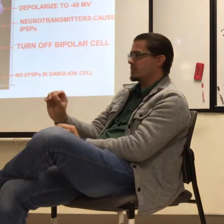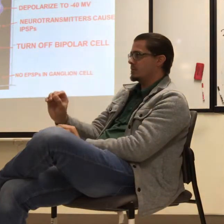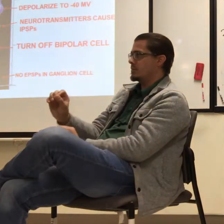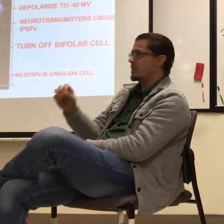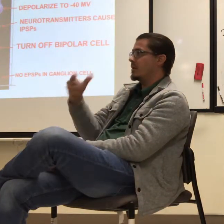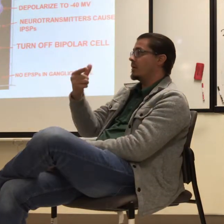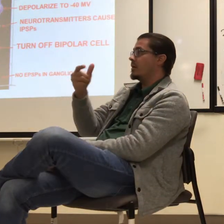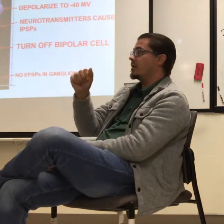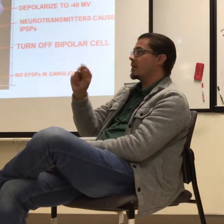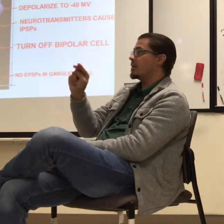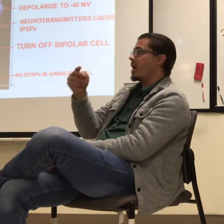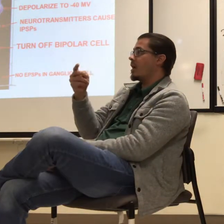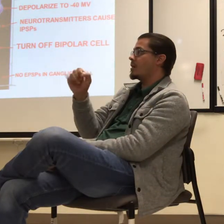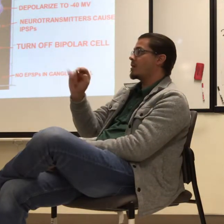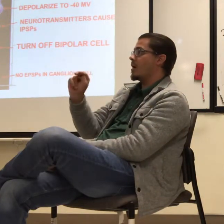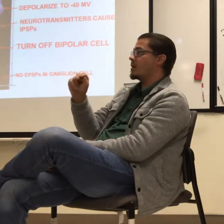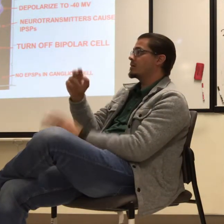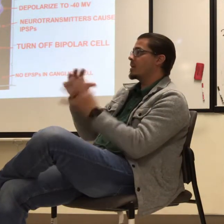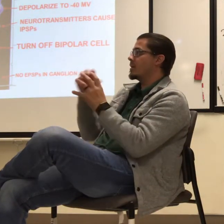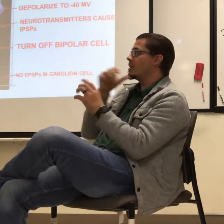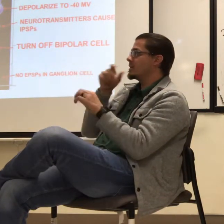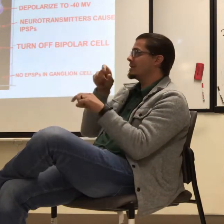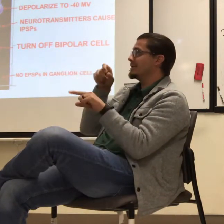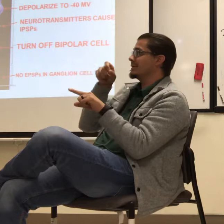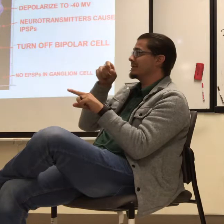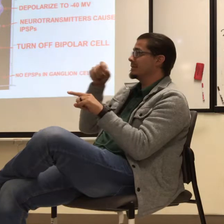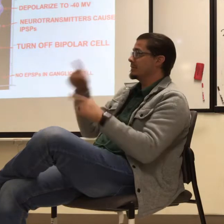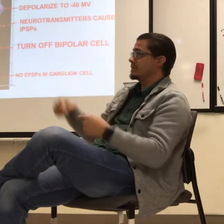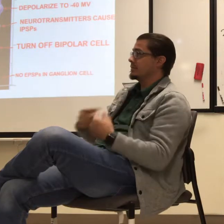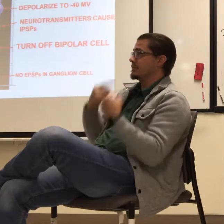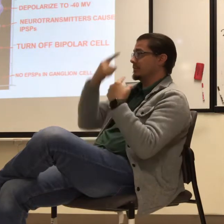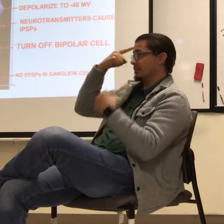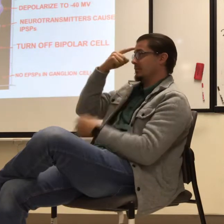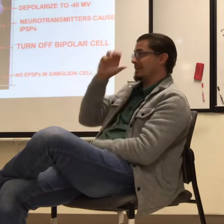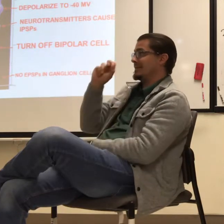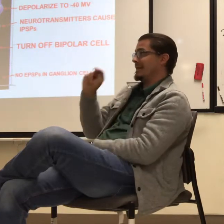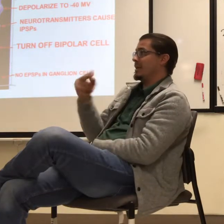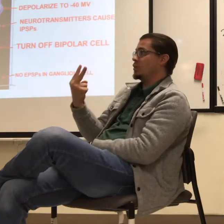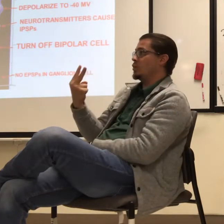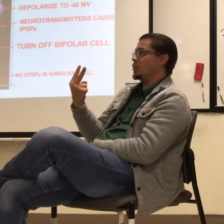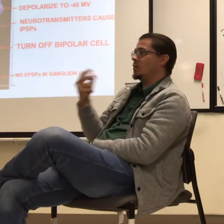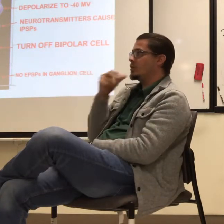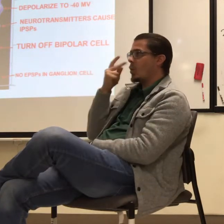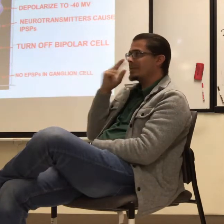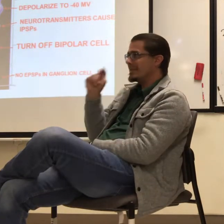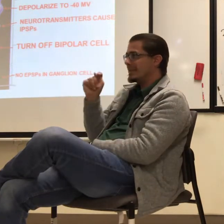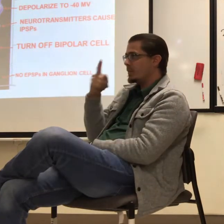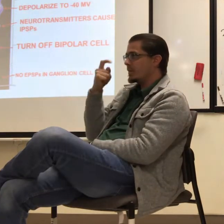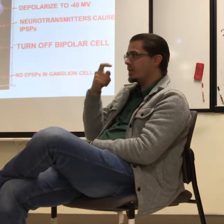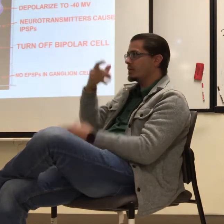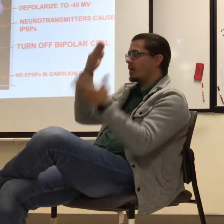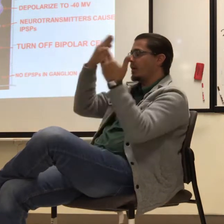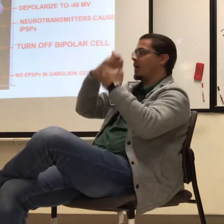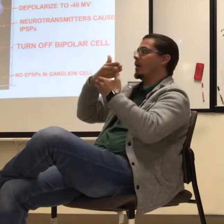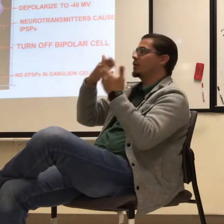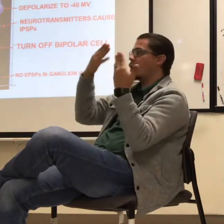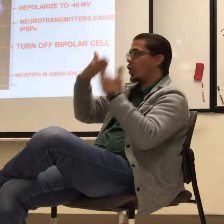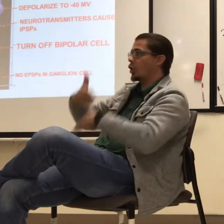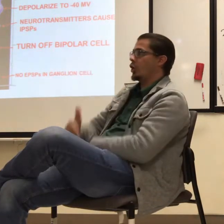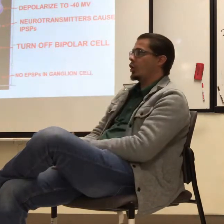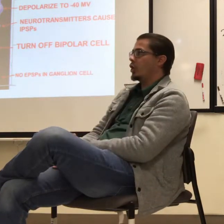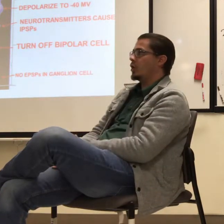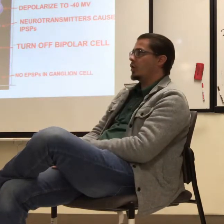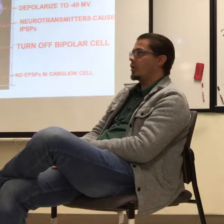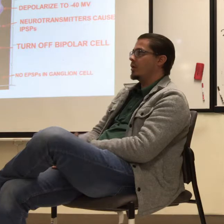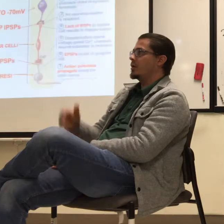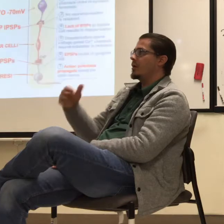the ganglion cell doesn't send signals to cranial nerve 2, you don't see it. It's dark. Okay. So